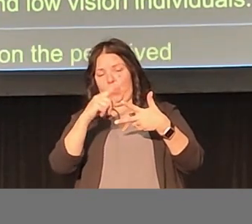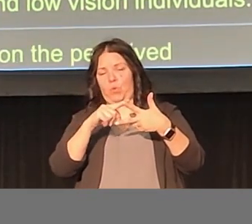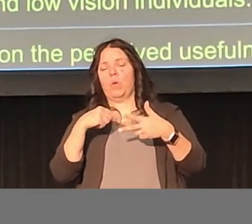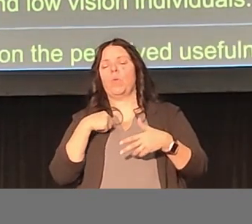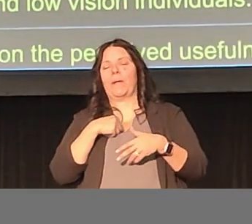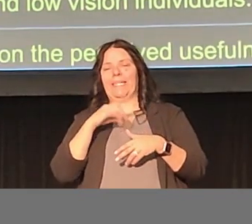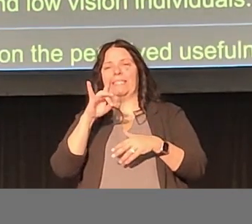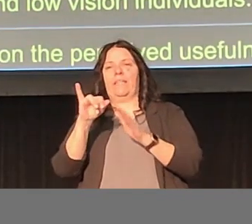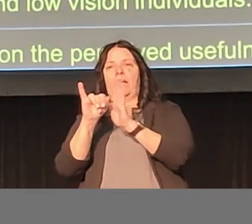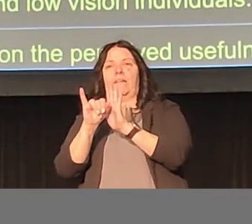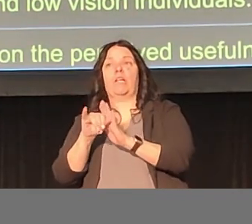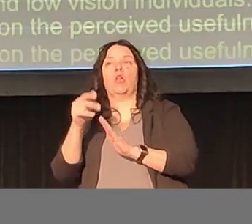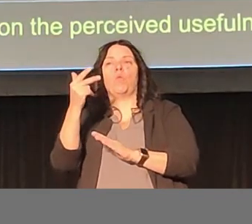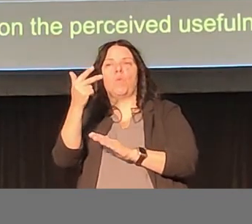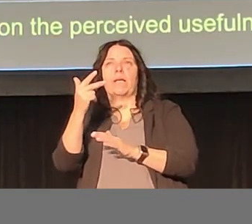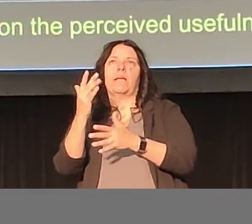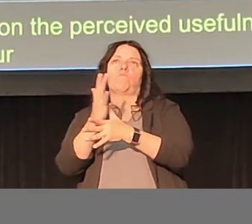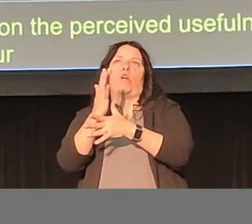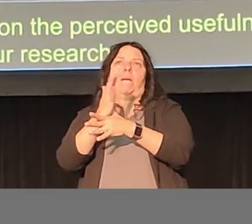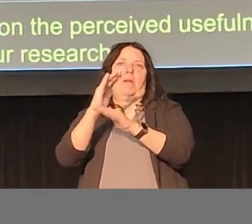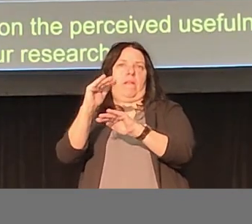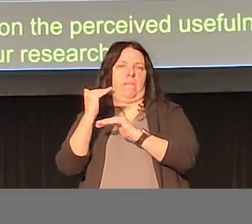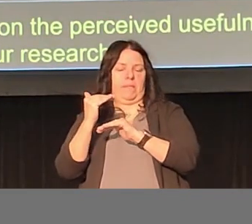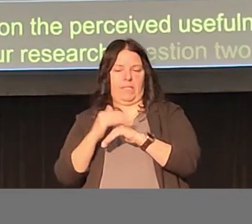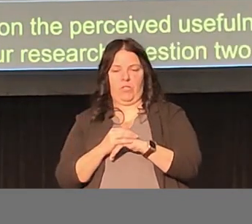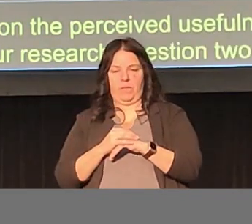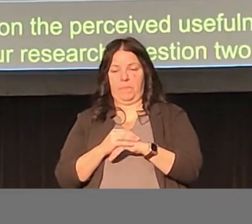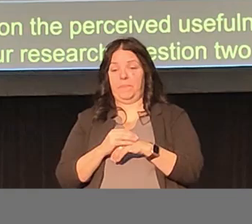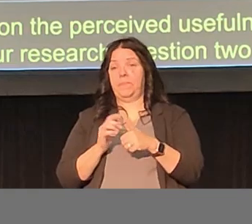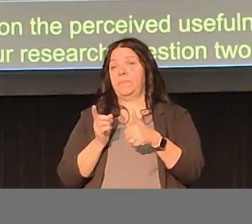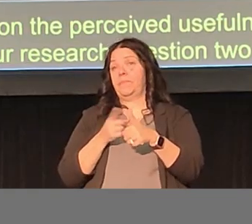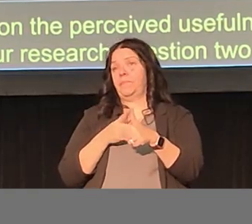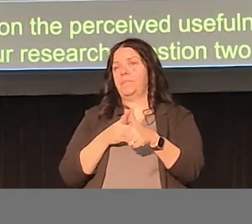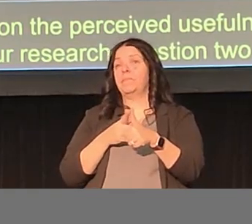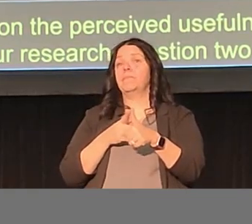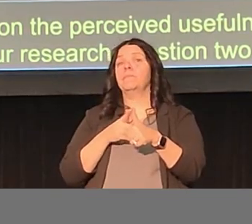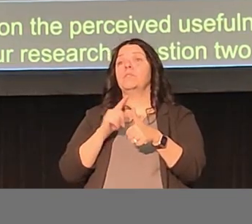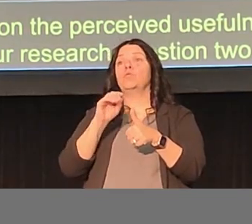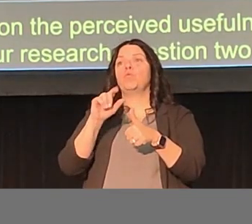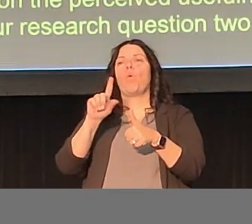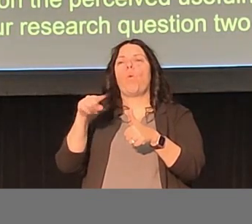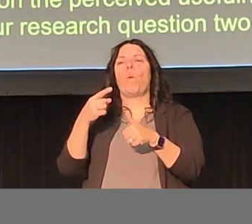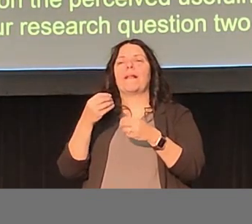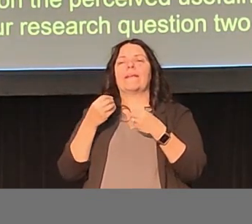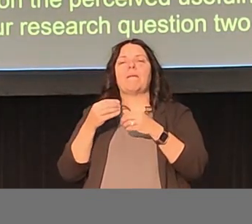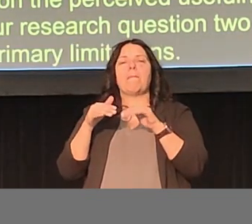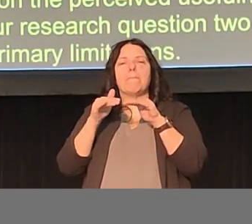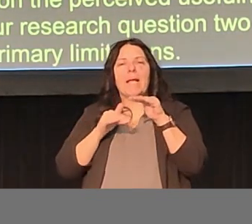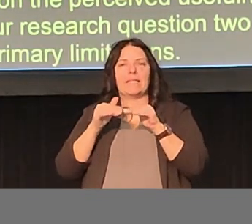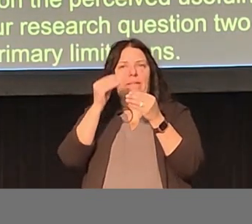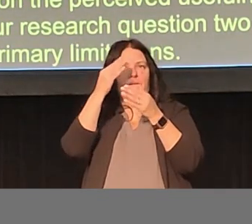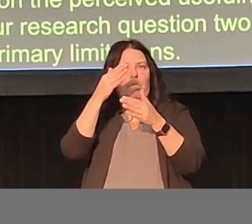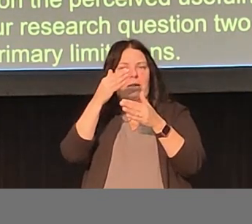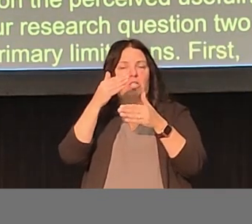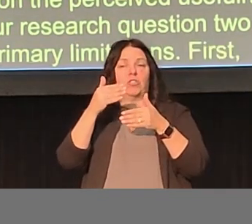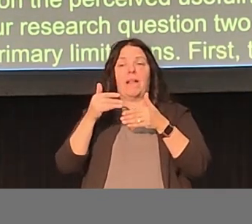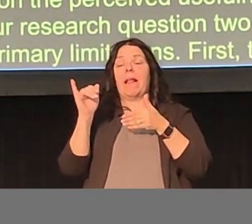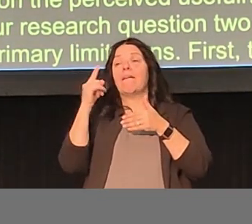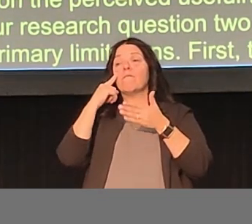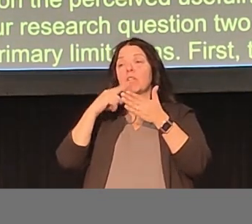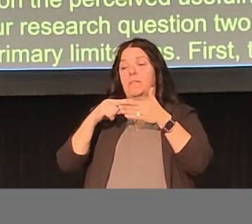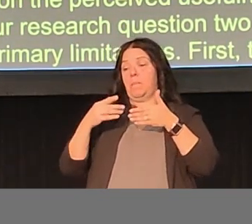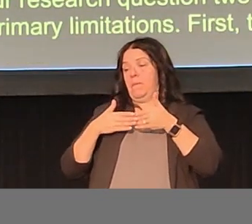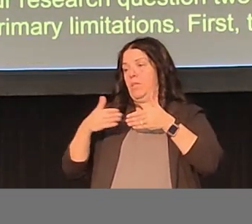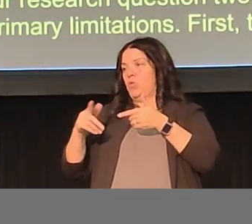identified 3 primary limitations. First, the tool provided only basic spatial information, such as the distance to the